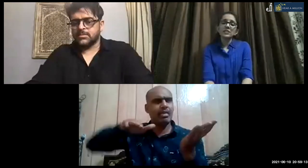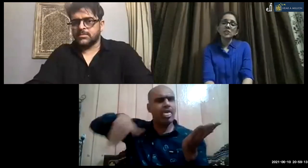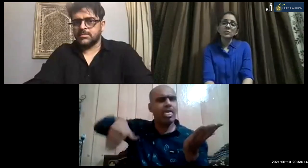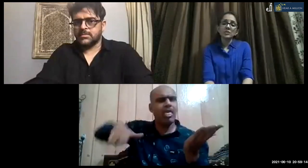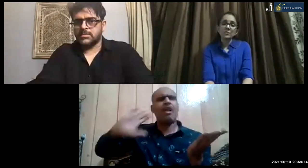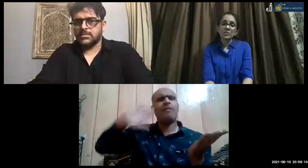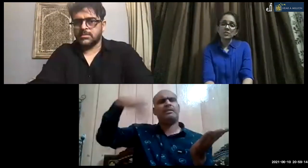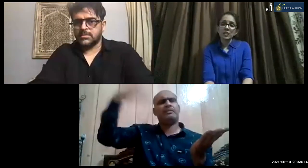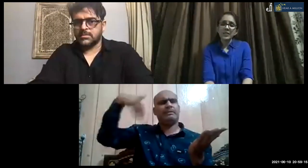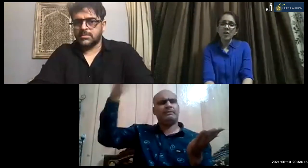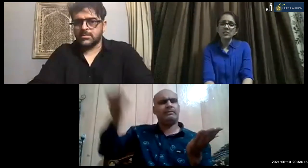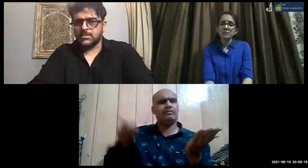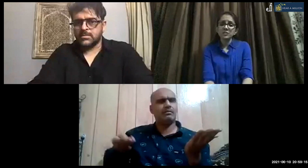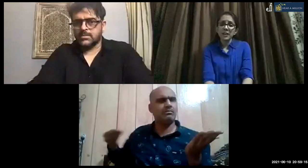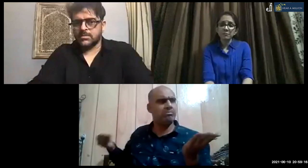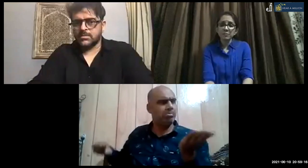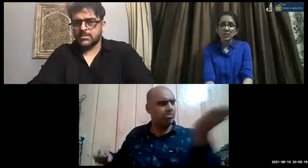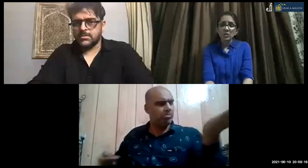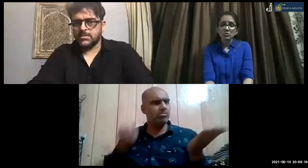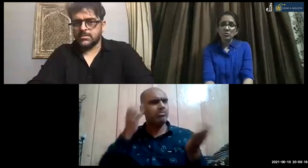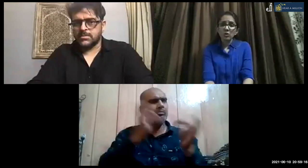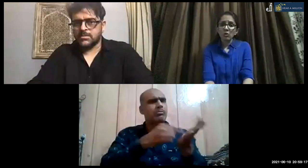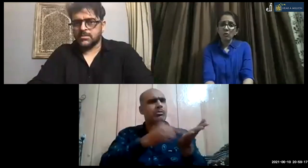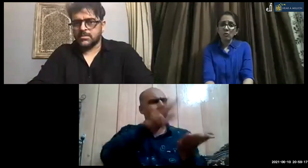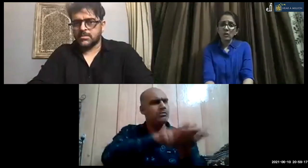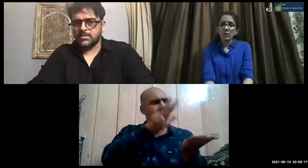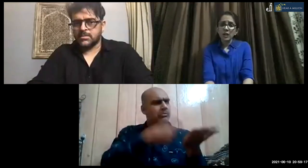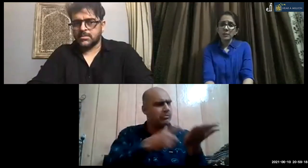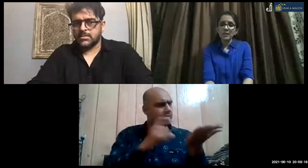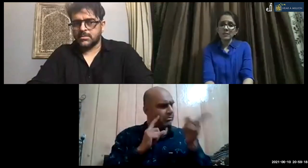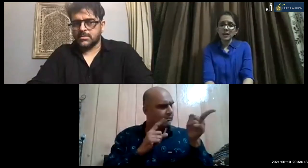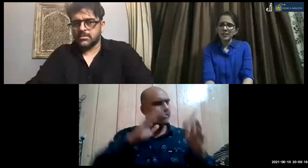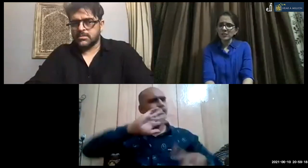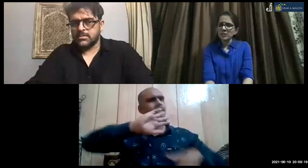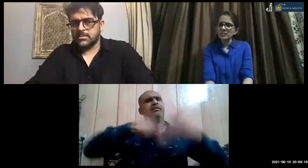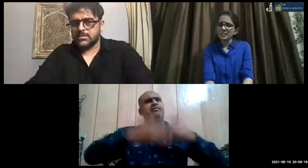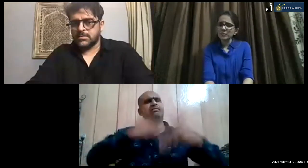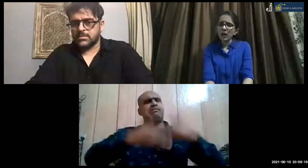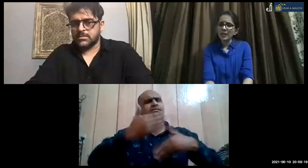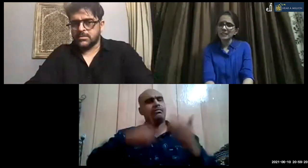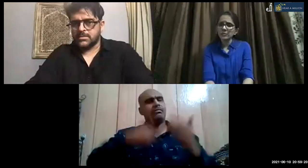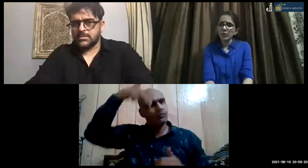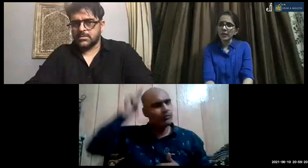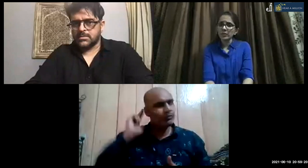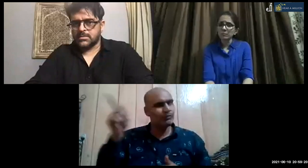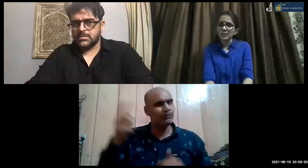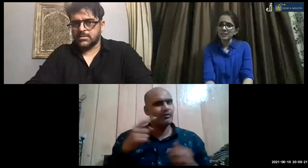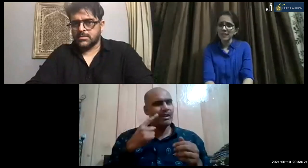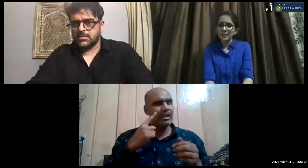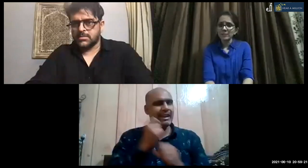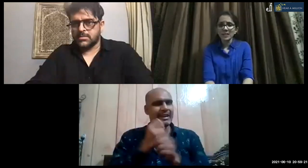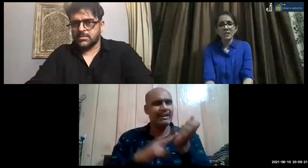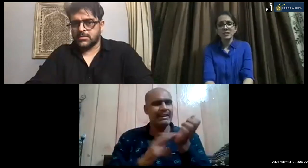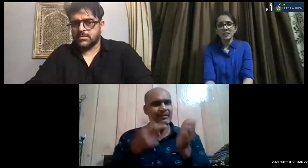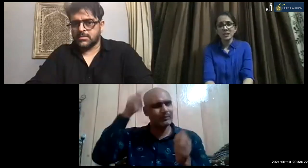of the interpreters first and not of the deaf. So I mean, I don't understand that why they were okay with passing